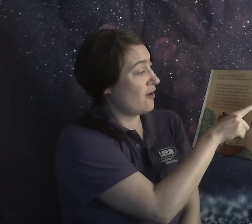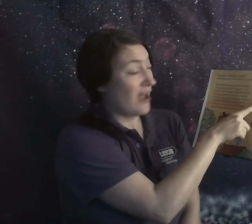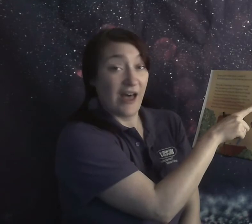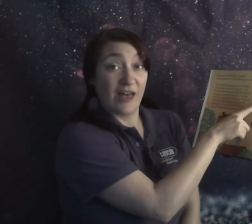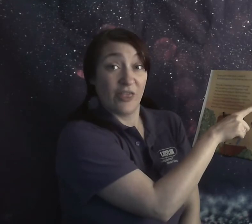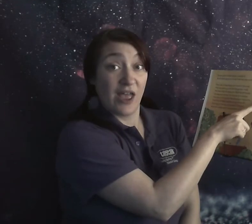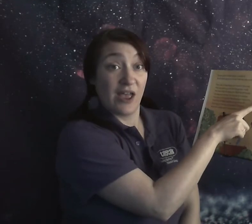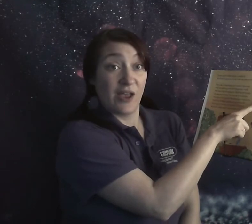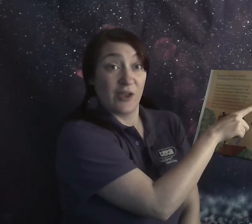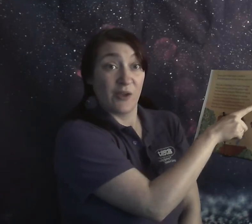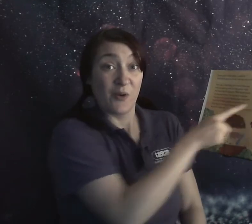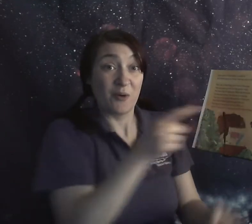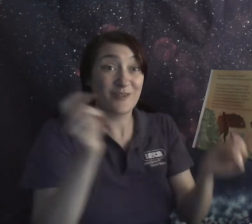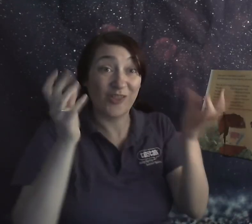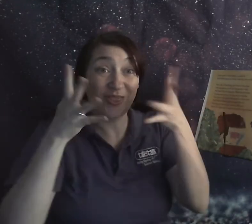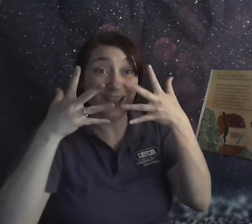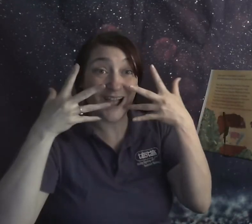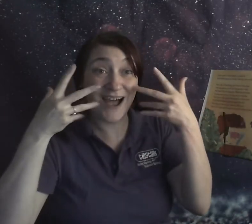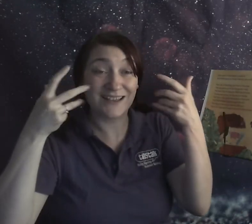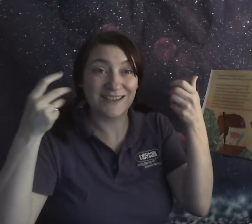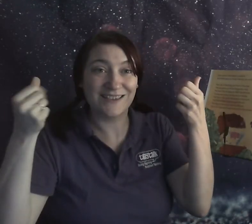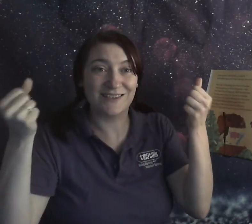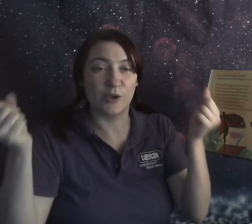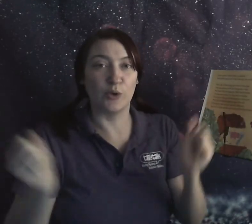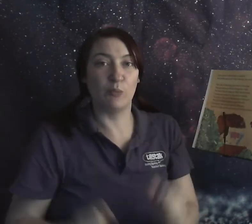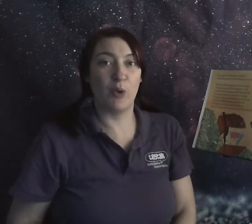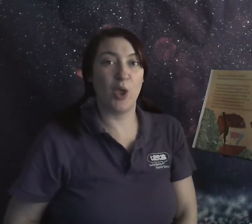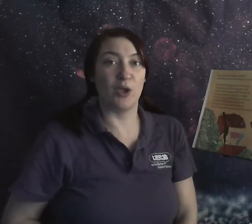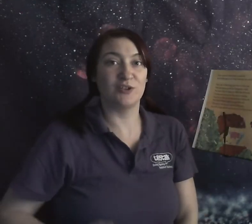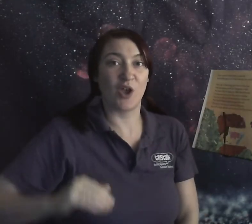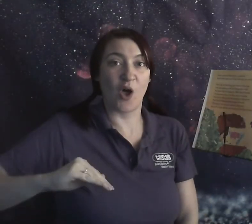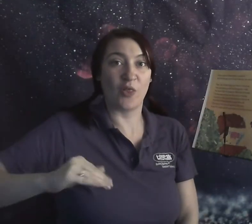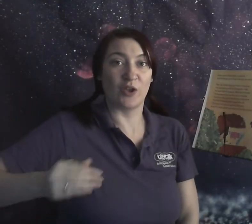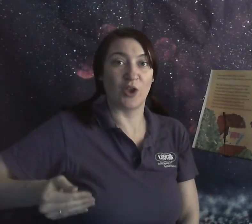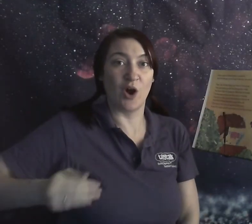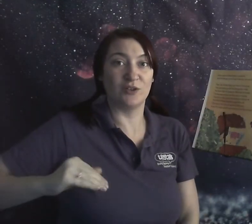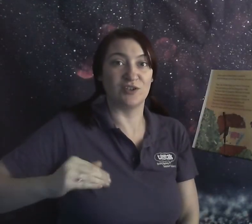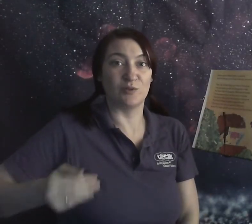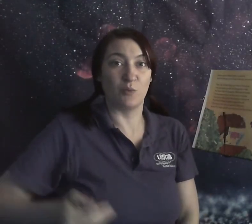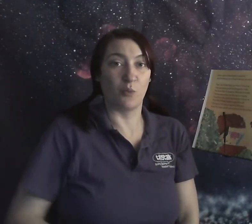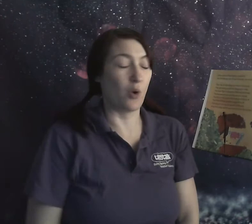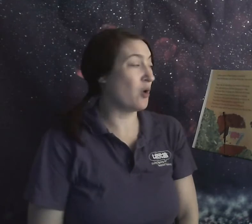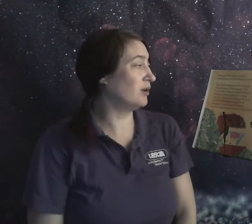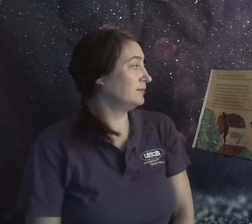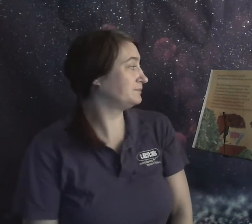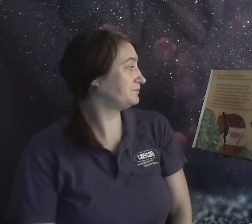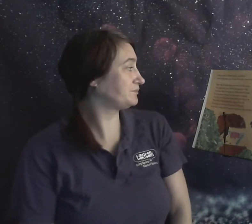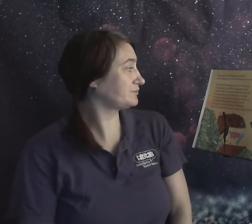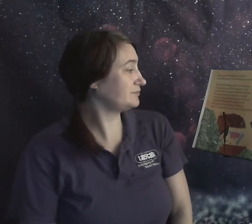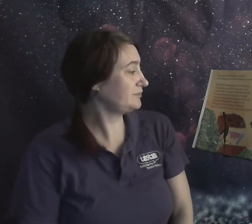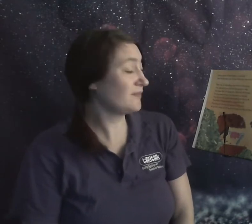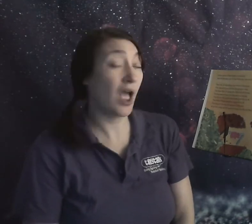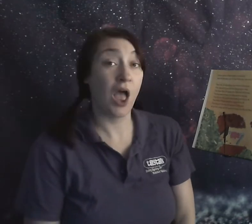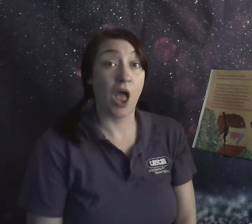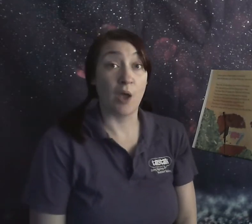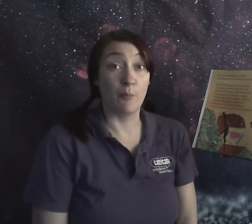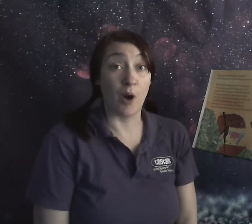and there we got the cats who purred on the garden wall, a barn full